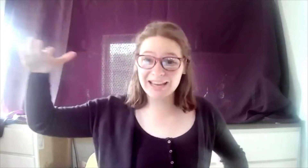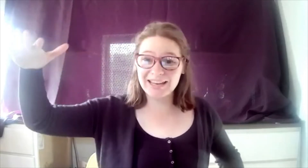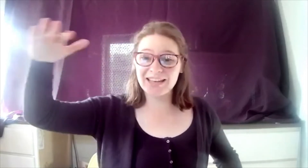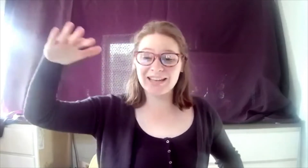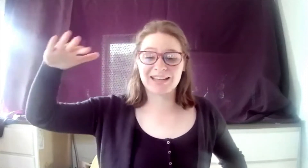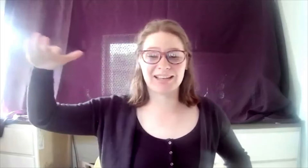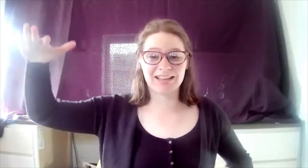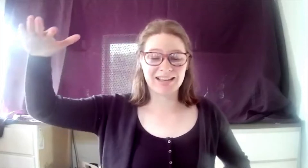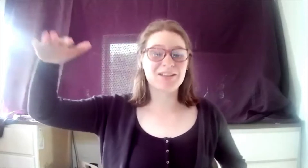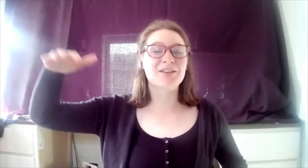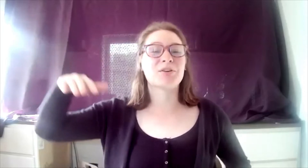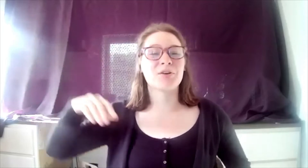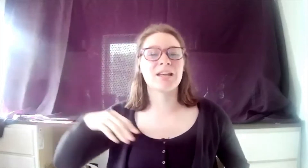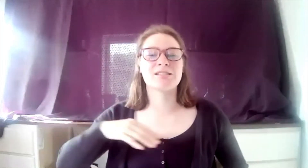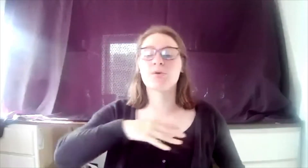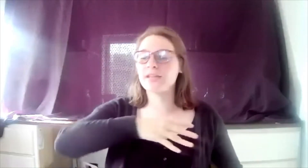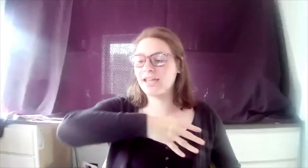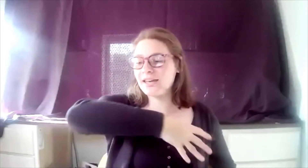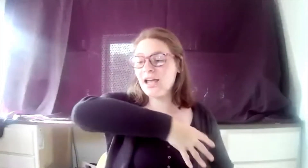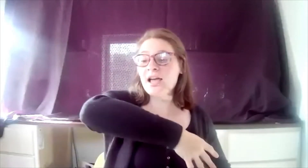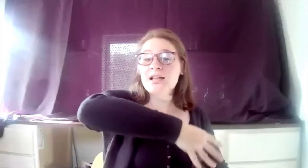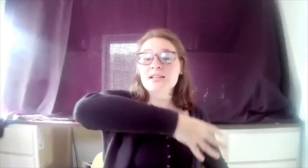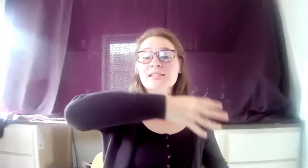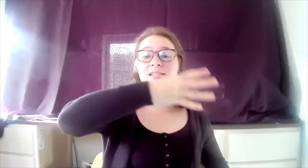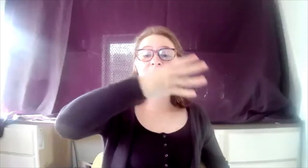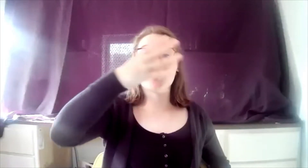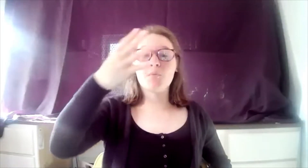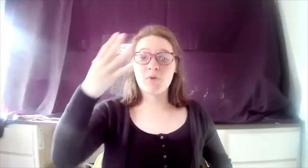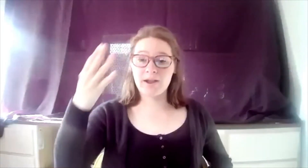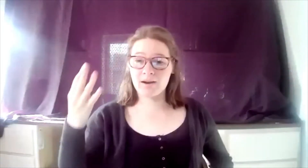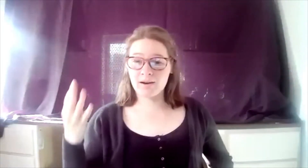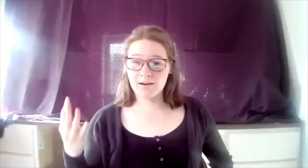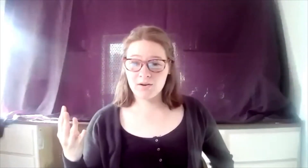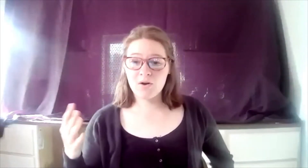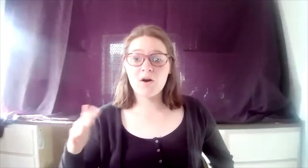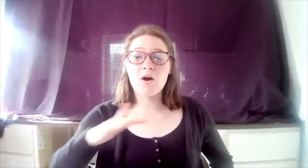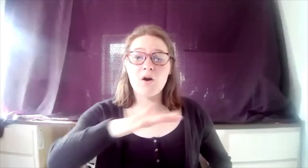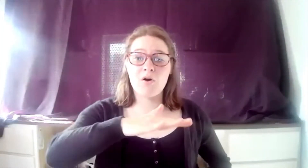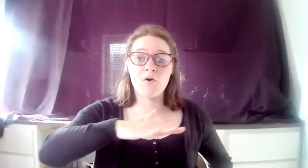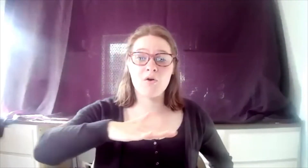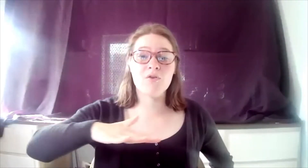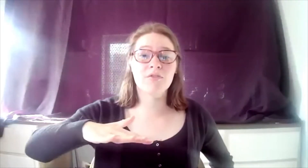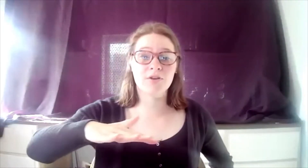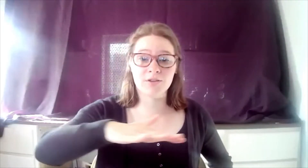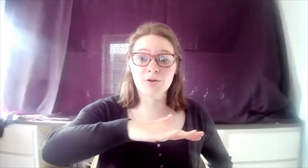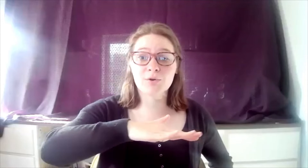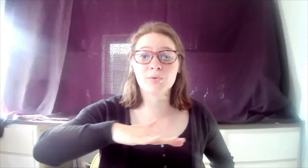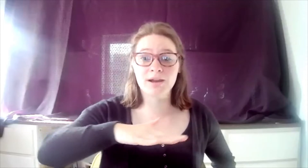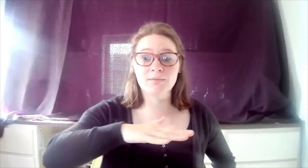Good. Good. So again, somewhere over the